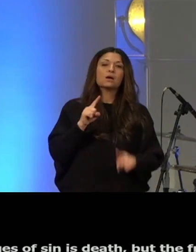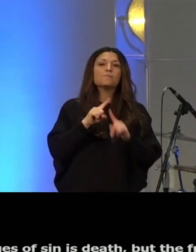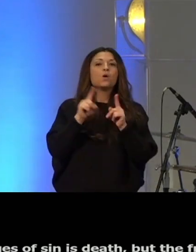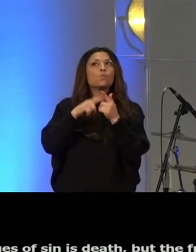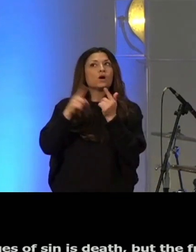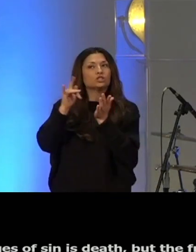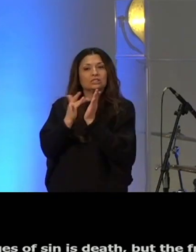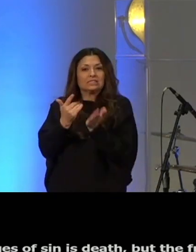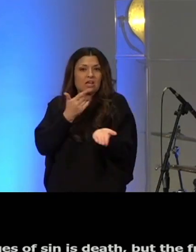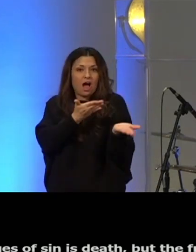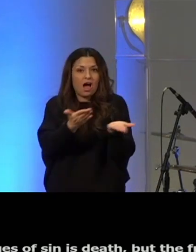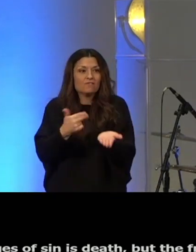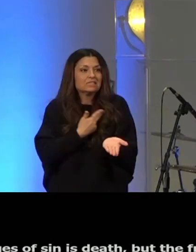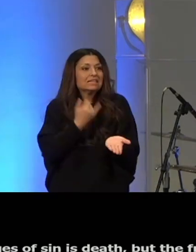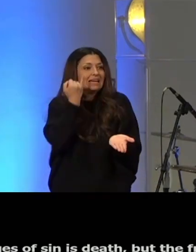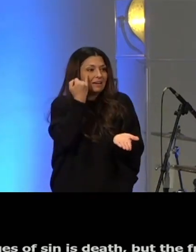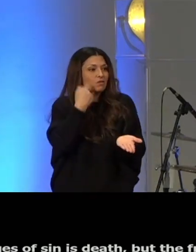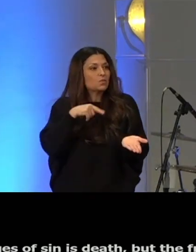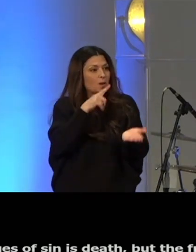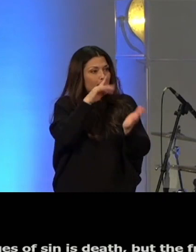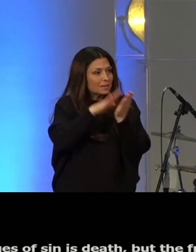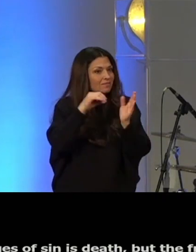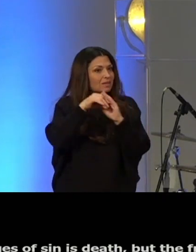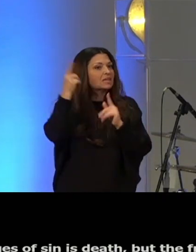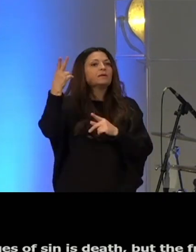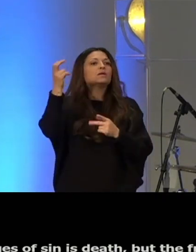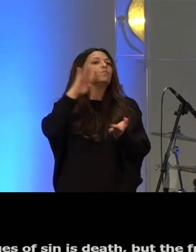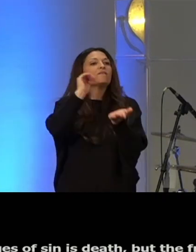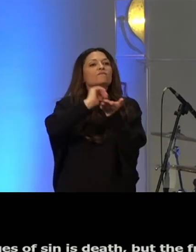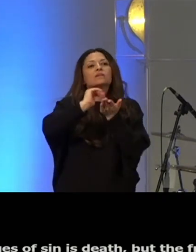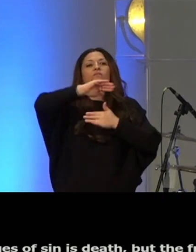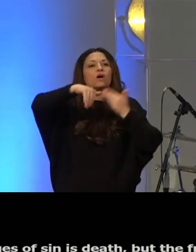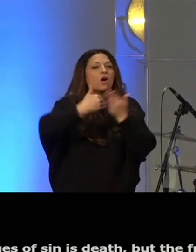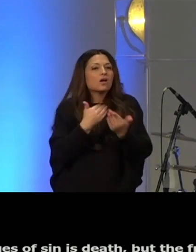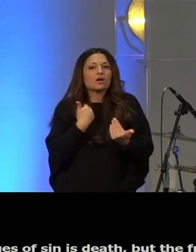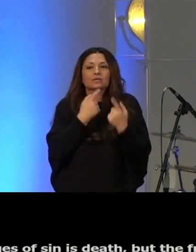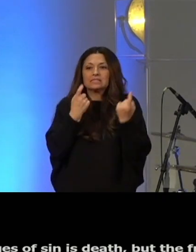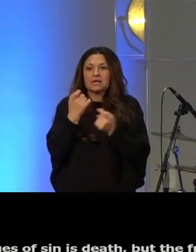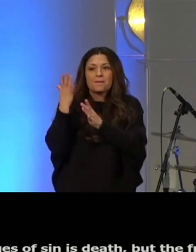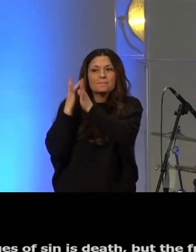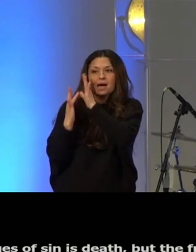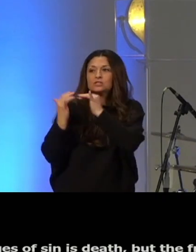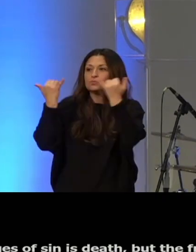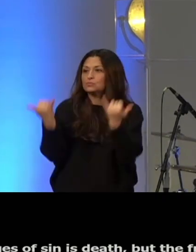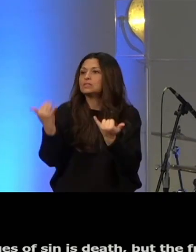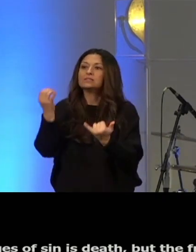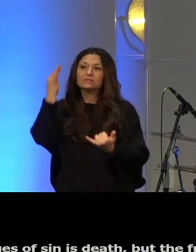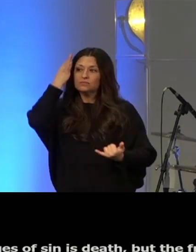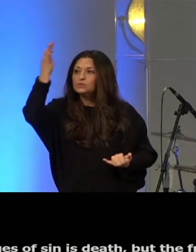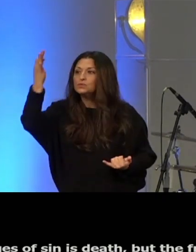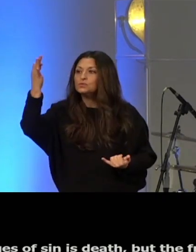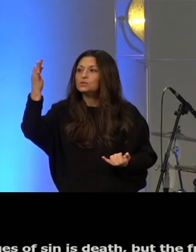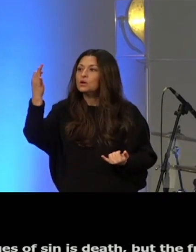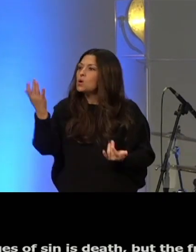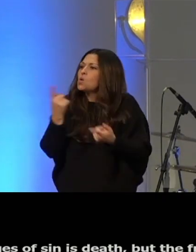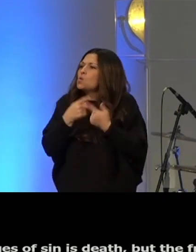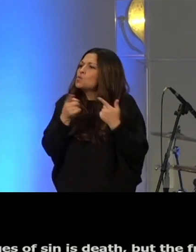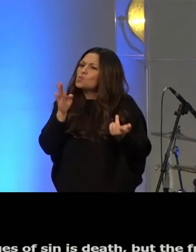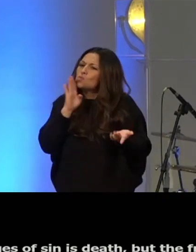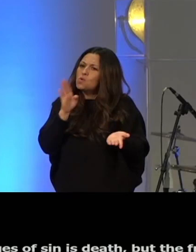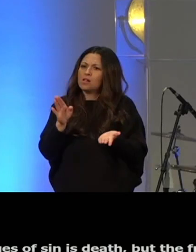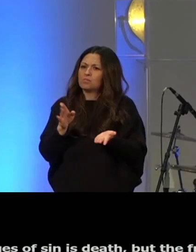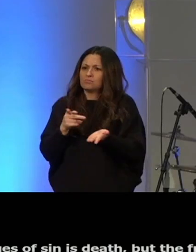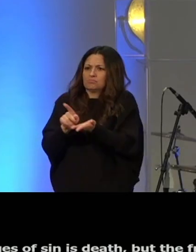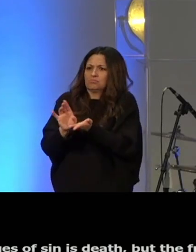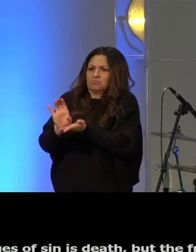in him, we're forgiven of all of our sins, past and present and future. And what would you pay to be forgiven? What